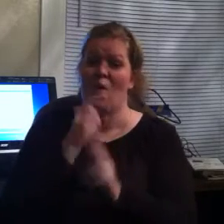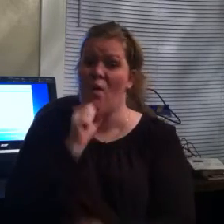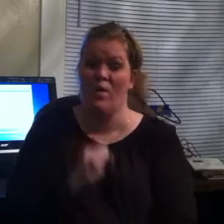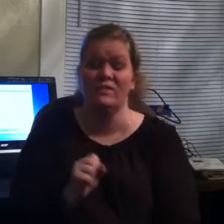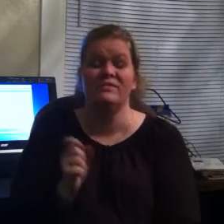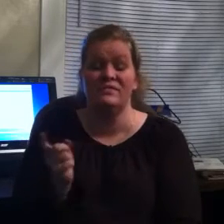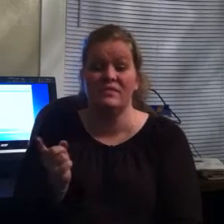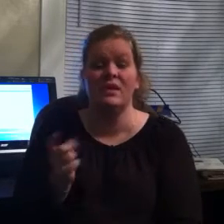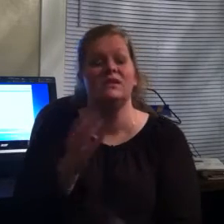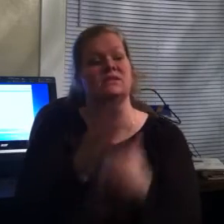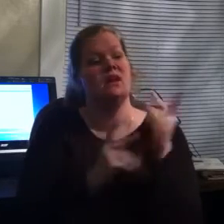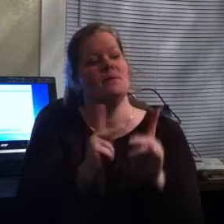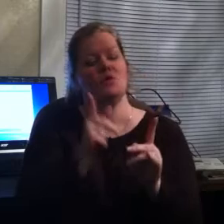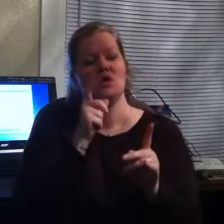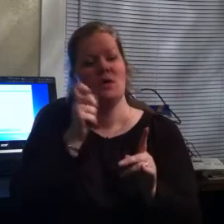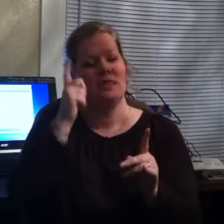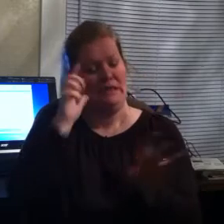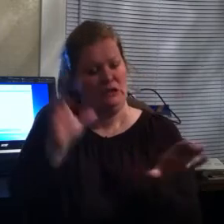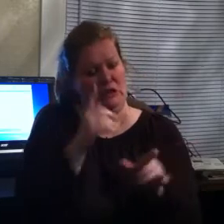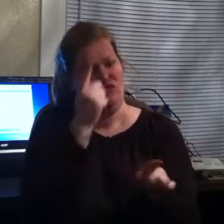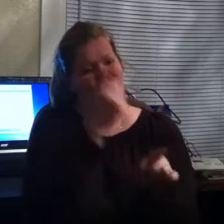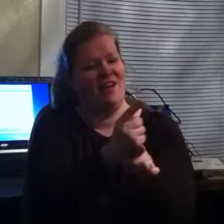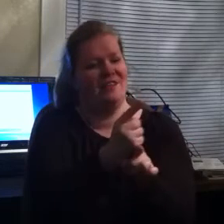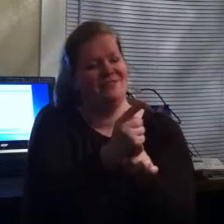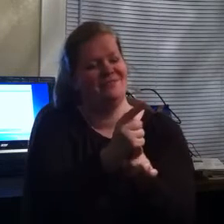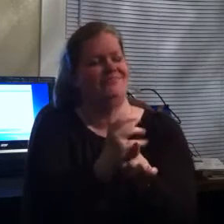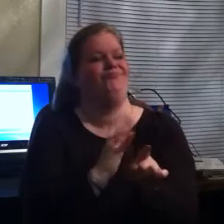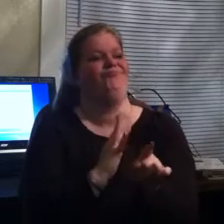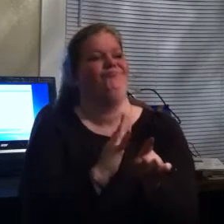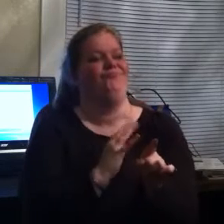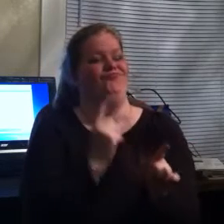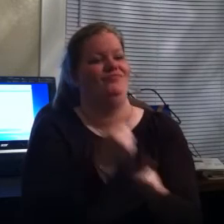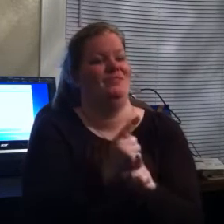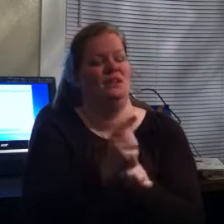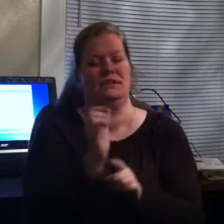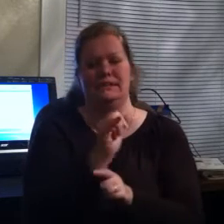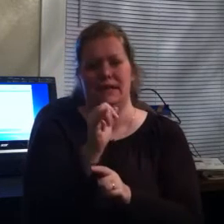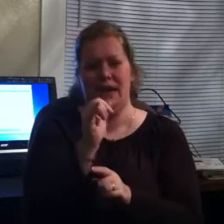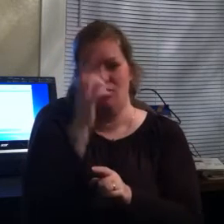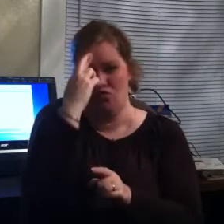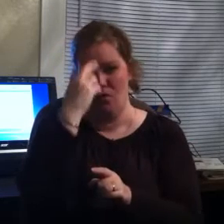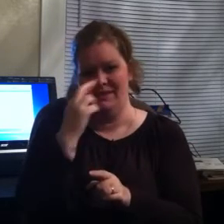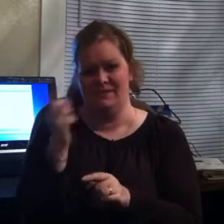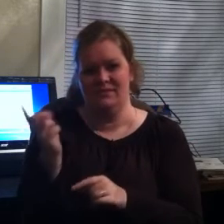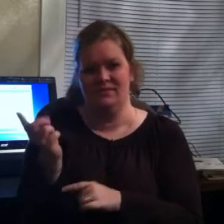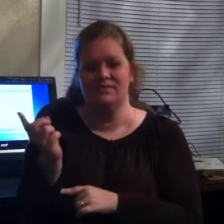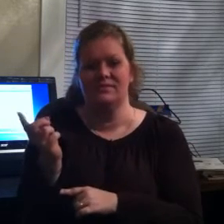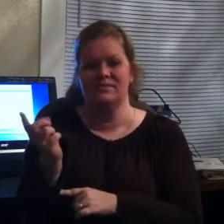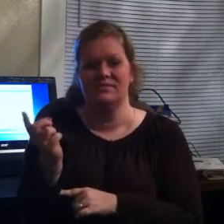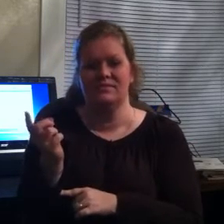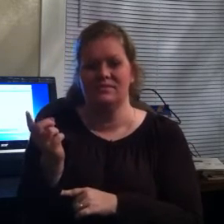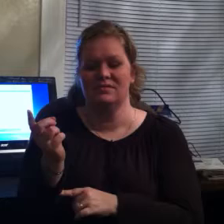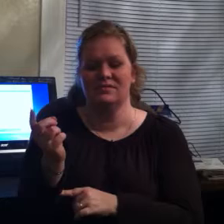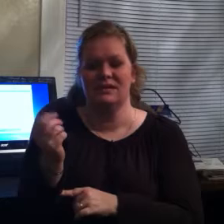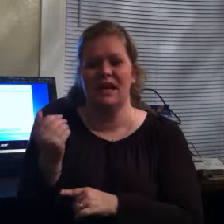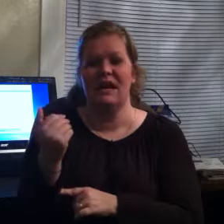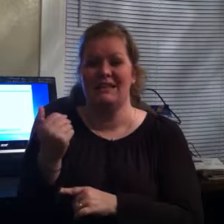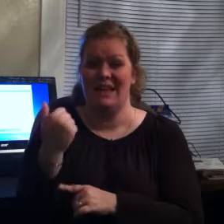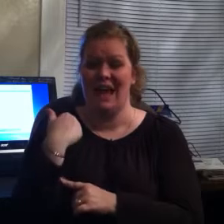Some of the people who think they're doing it right are like Romans. They've got a form of godliness but